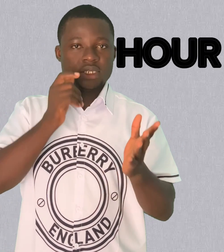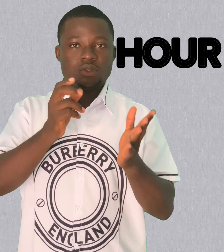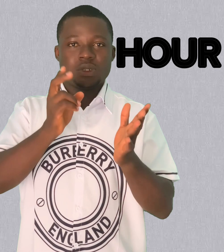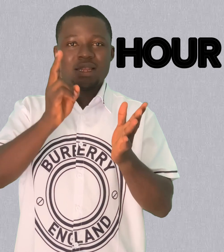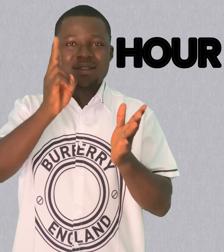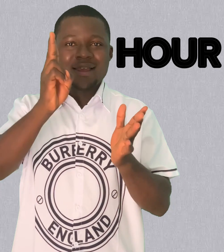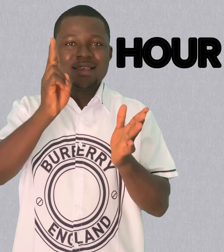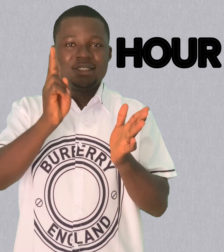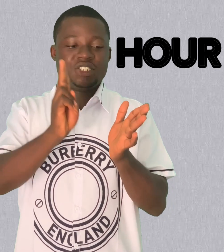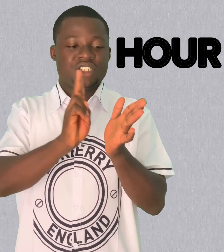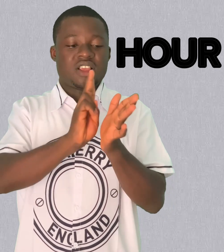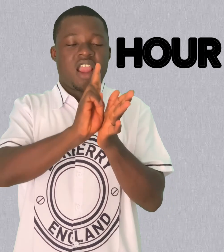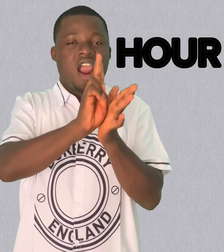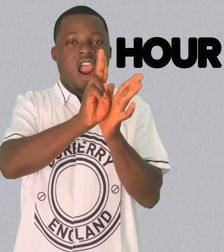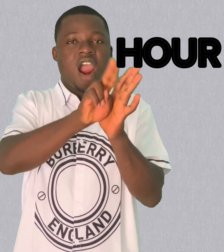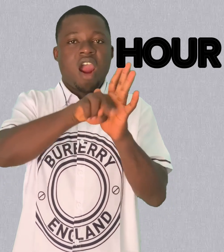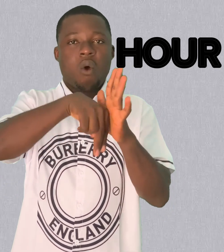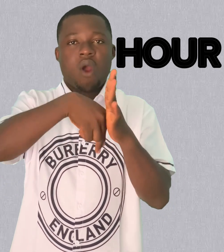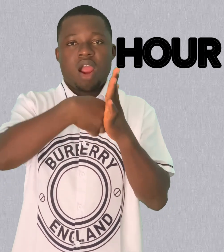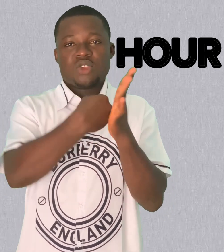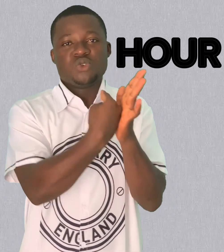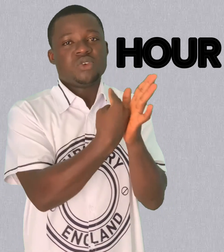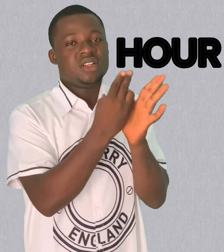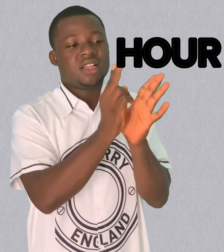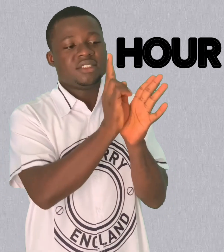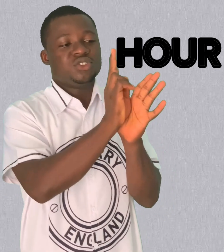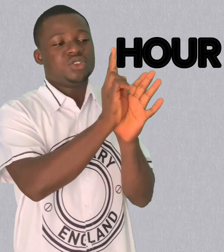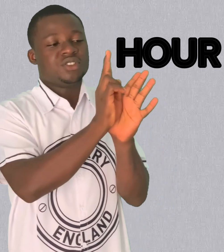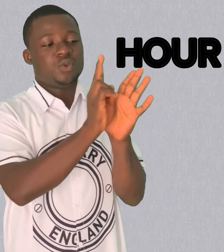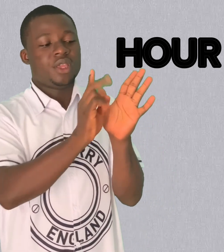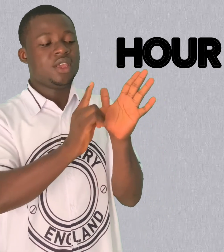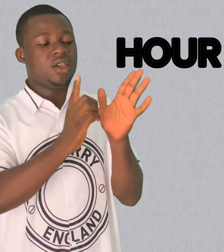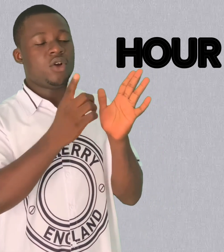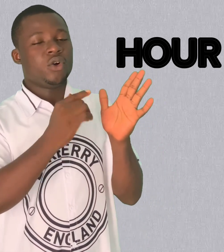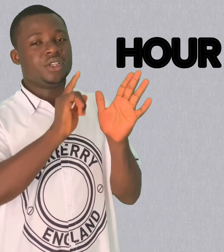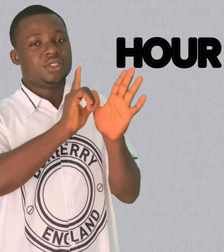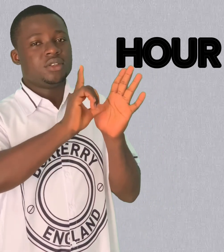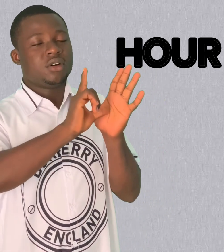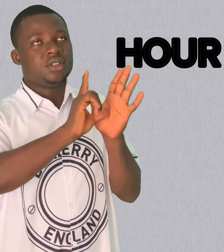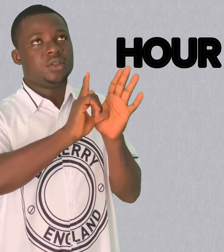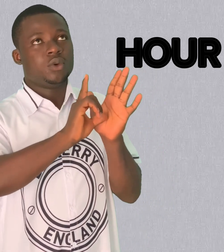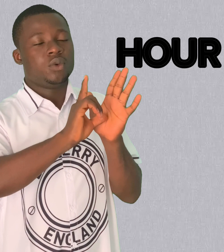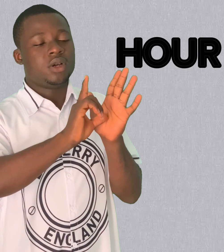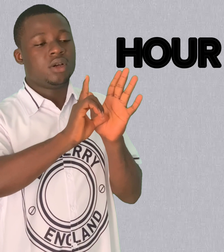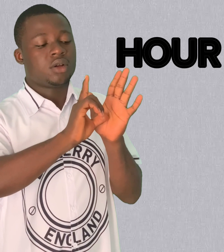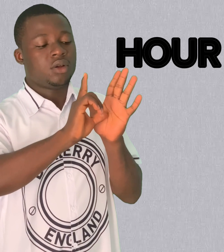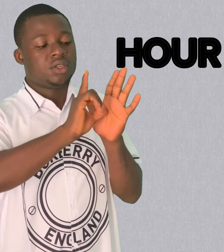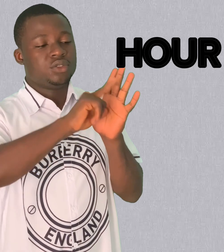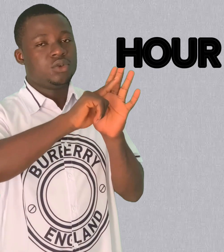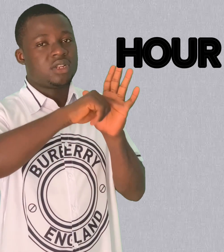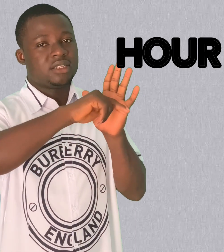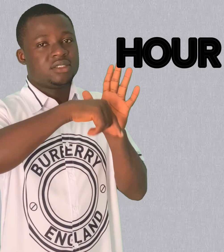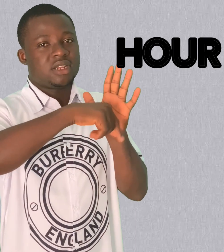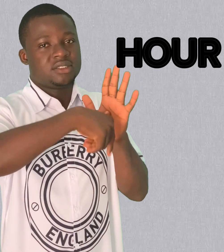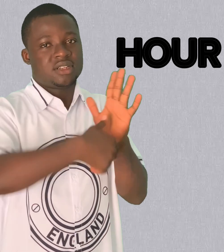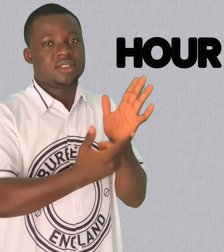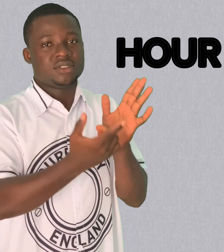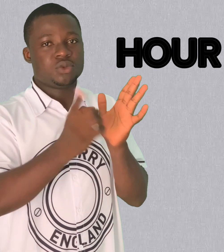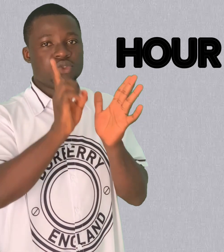it with letter H. Hour. You roll it like this, just the way on the clock it goes like this, like this, like this. So you just